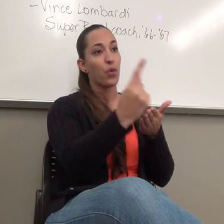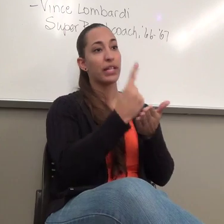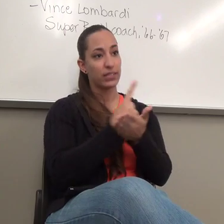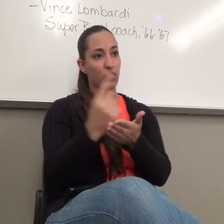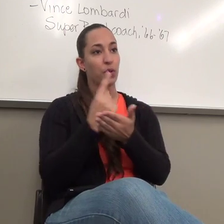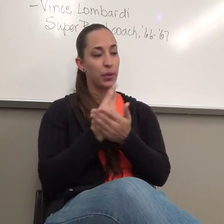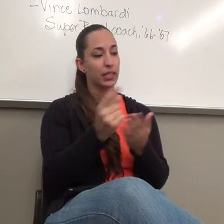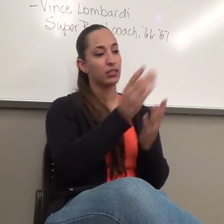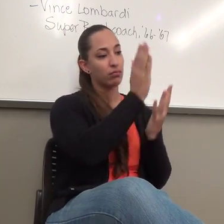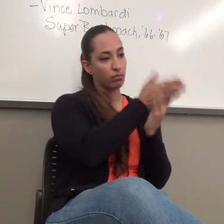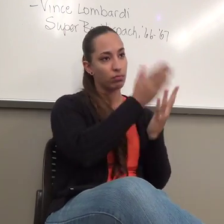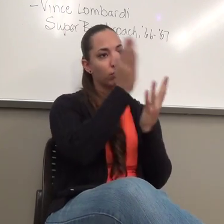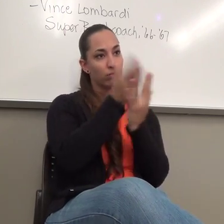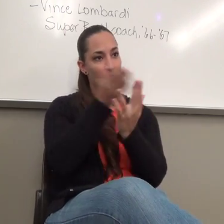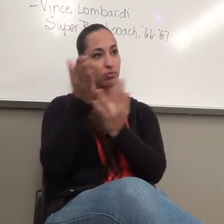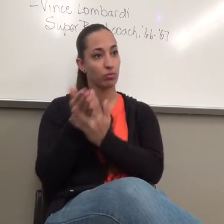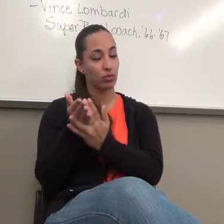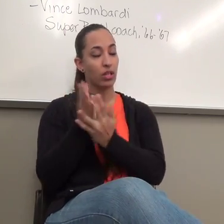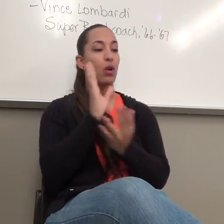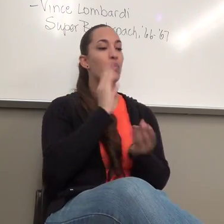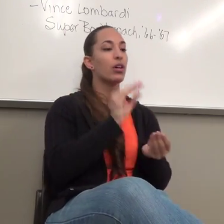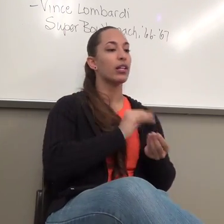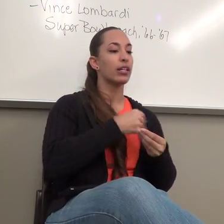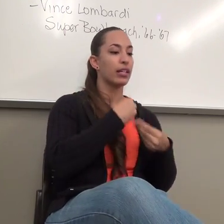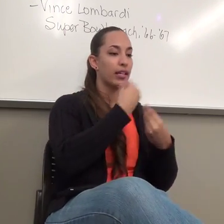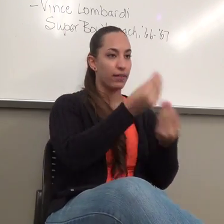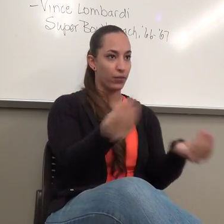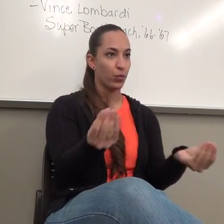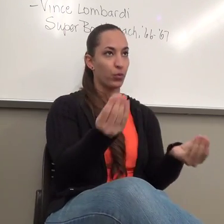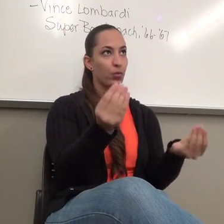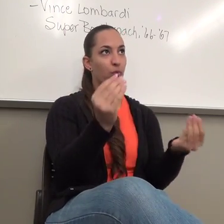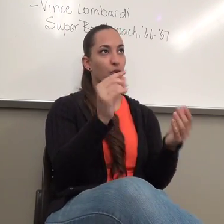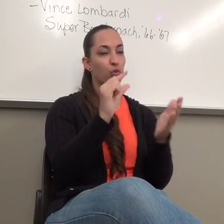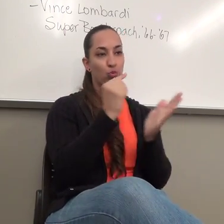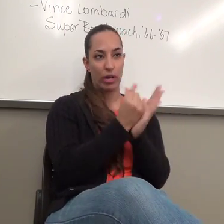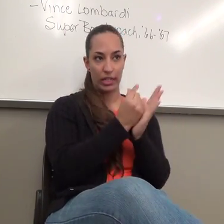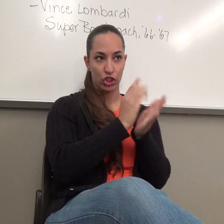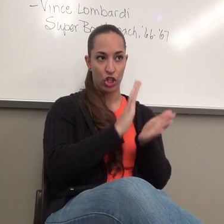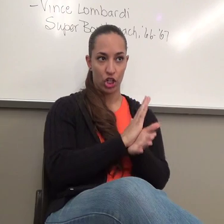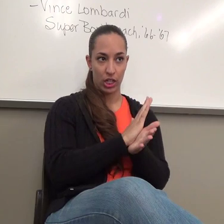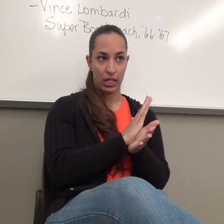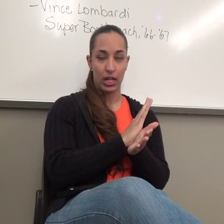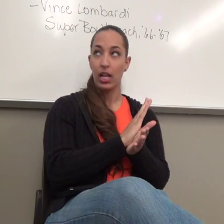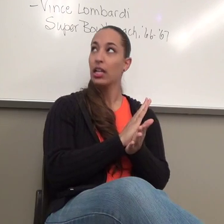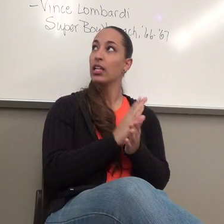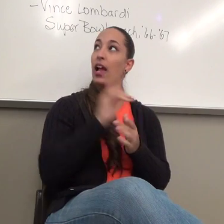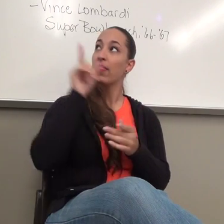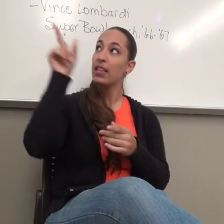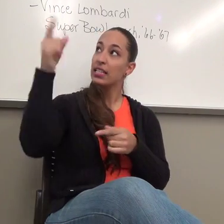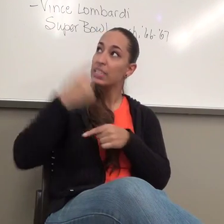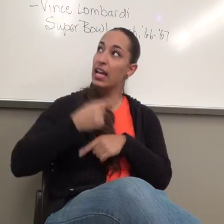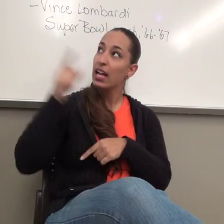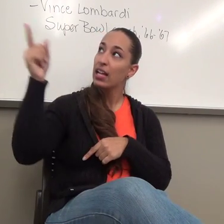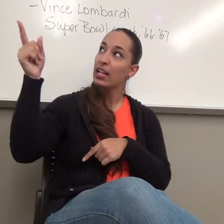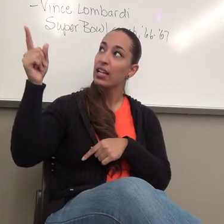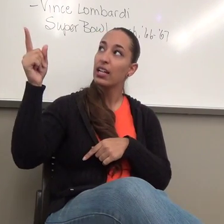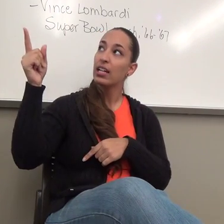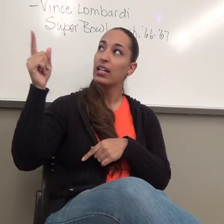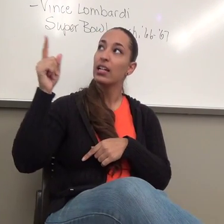the semester, I give you a grade sheet. So on this day, I do them at the end of the 4th week. So on this day, I will have